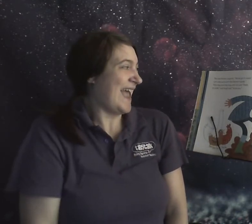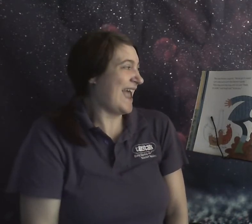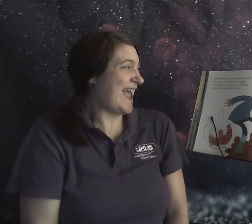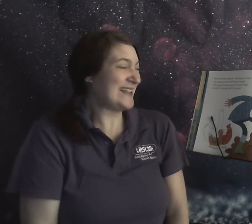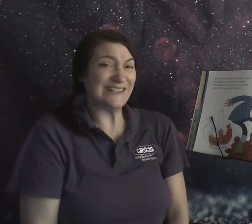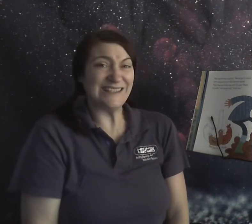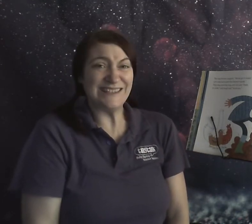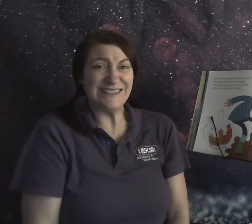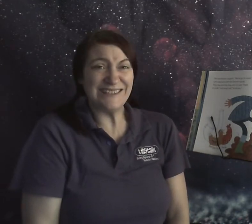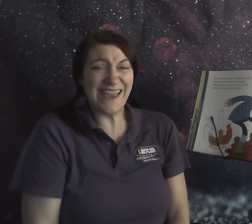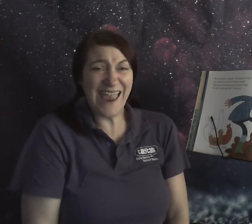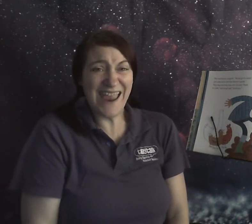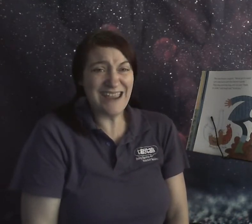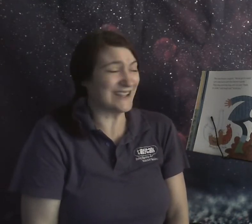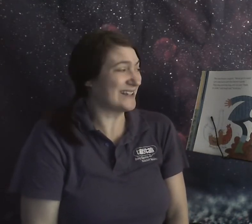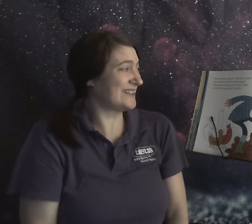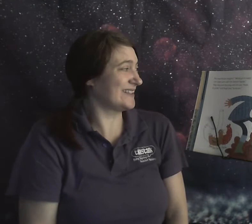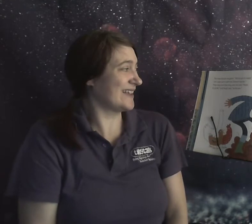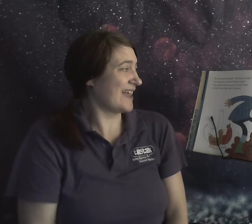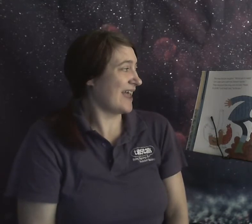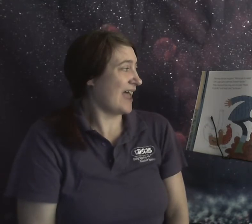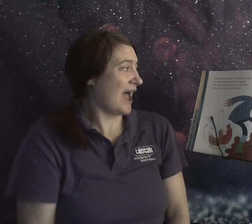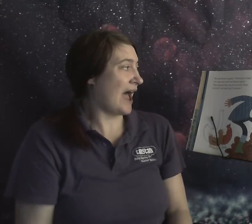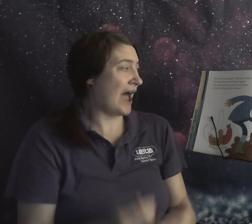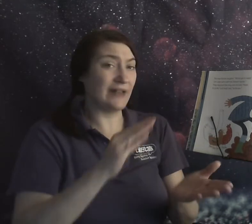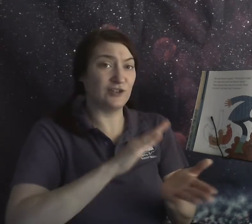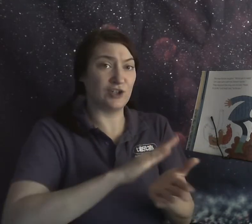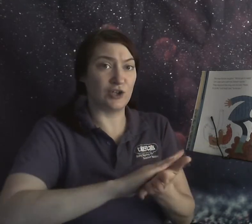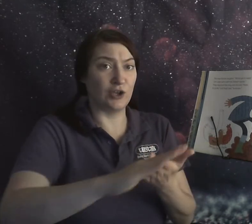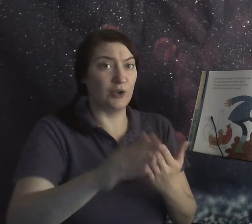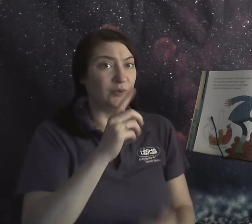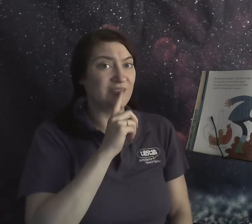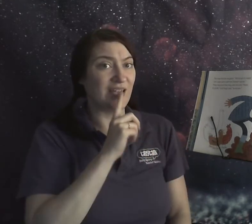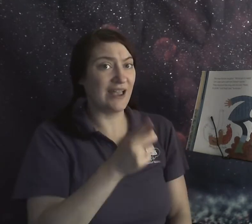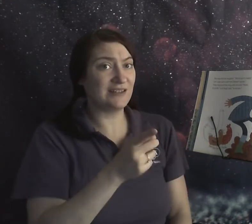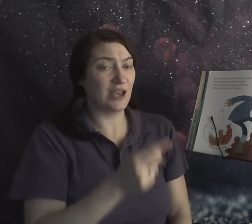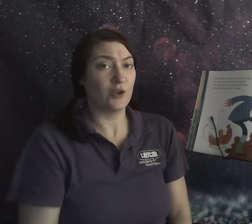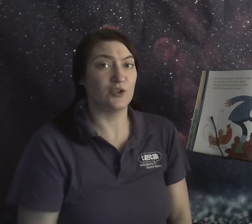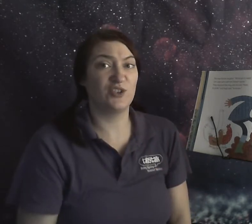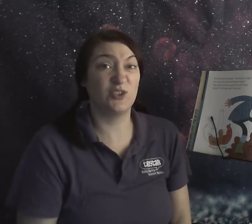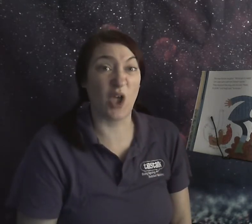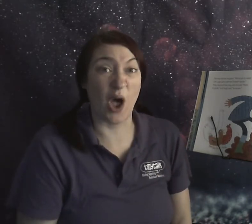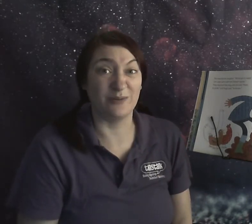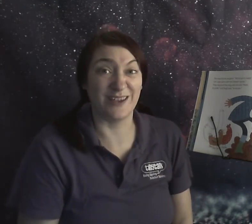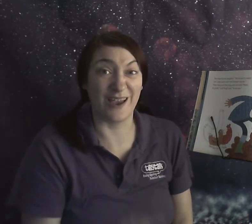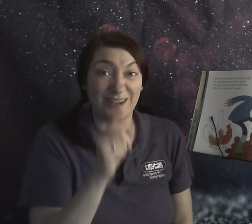It stinks." And Hugh said, so do